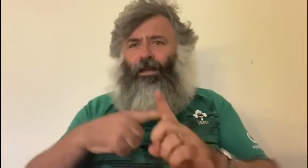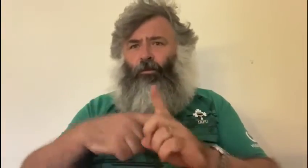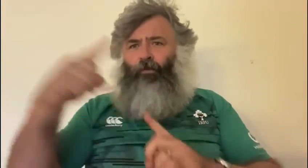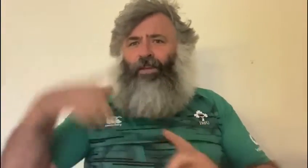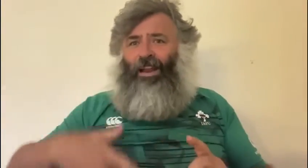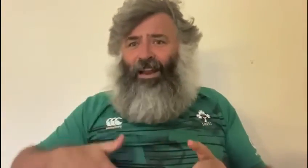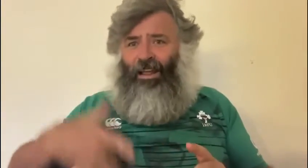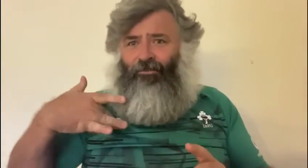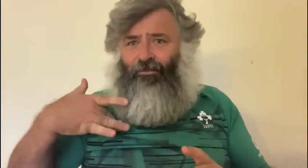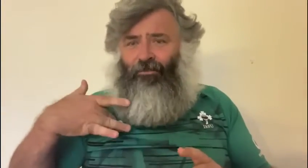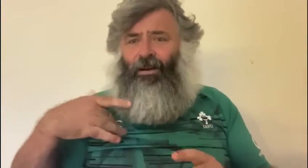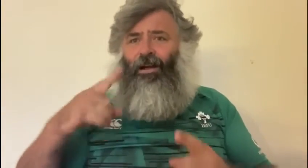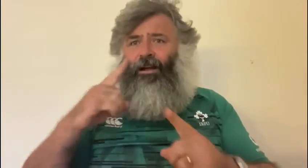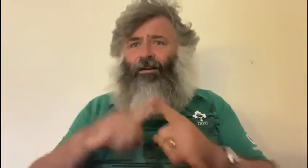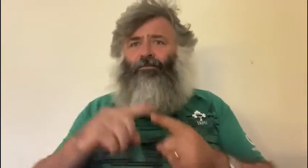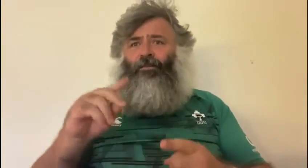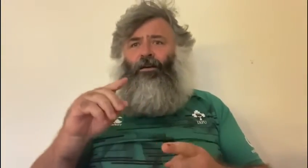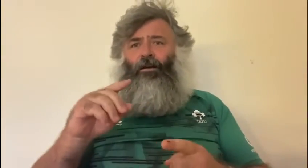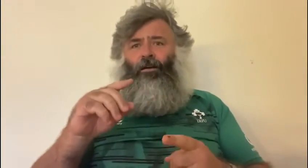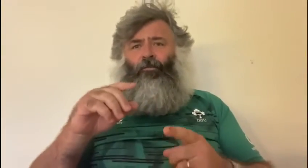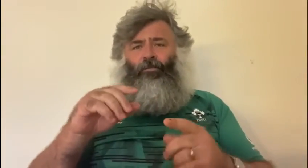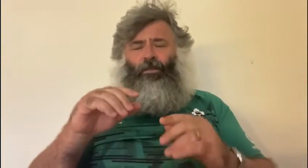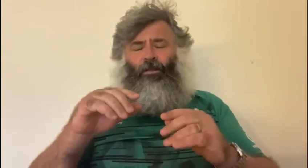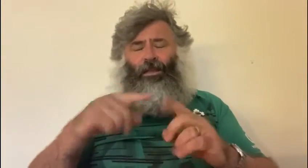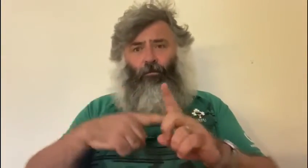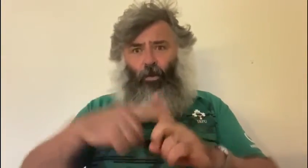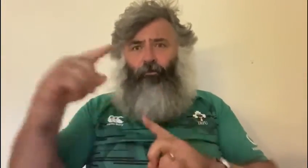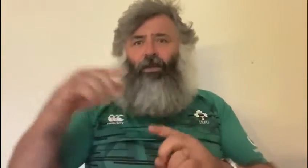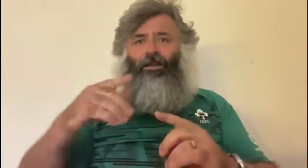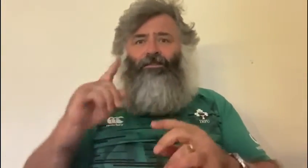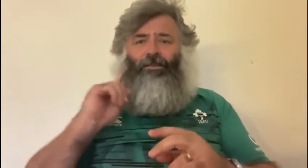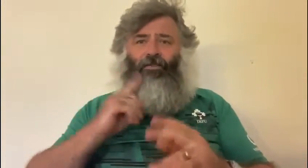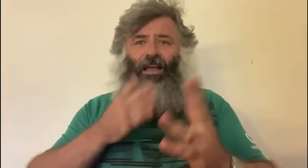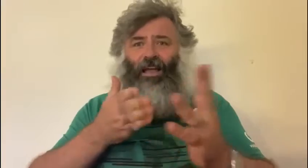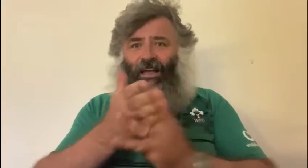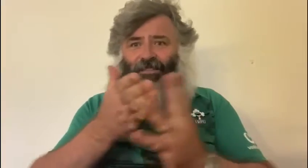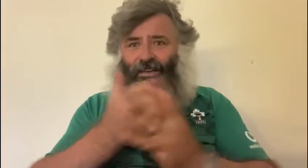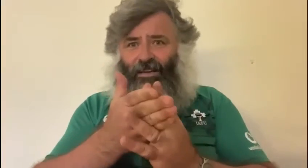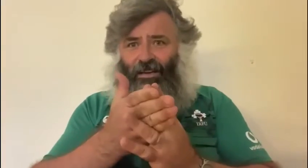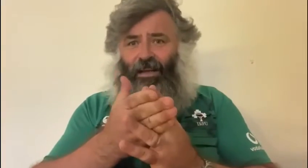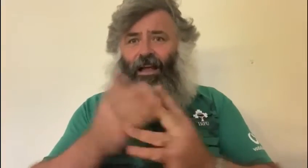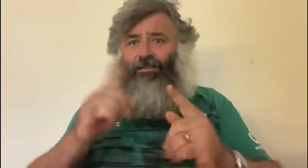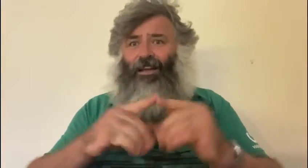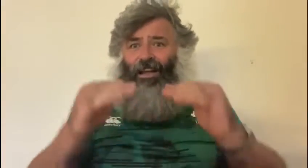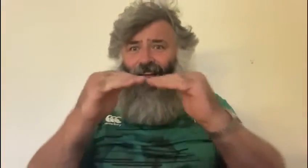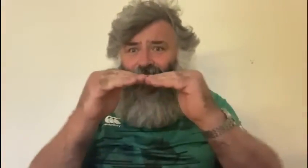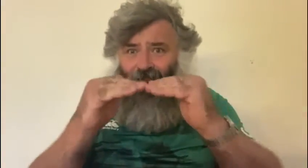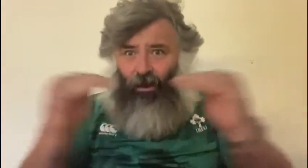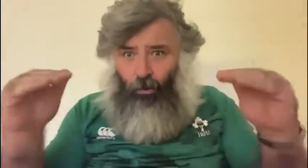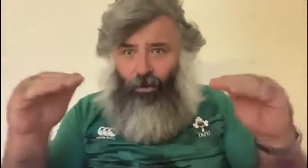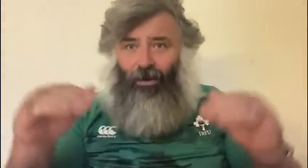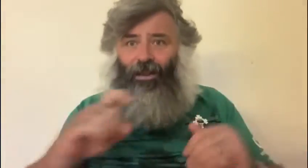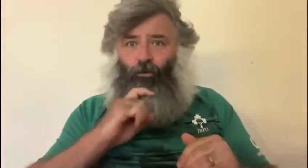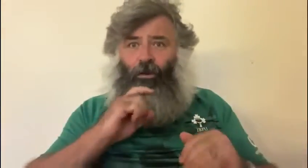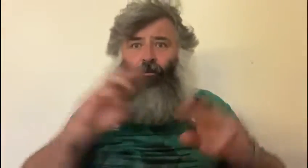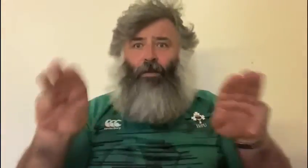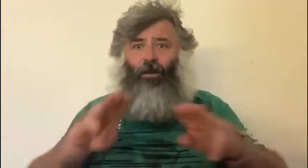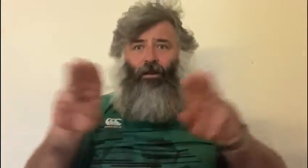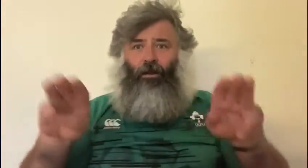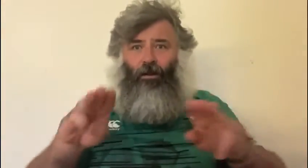deaf community, for the people's lives to improve. And improve access for deaf people to have